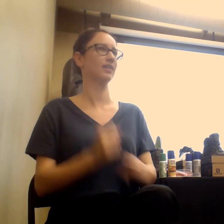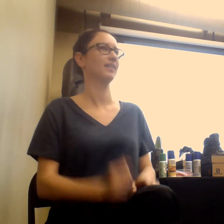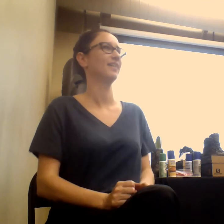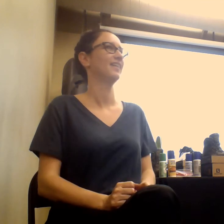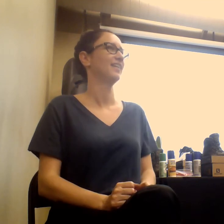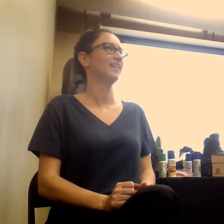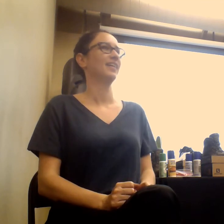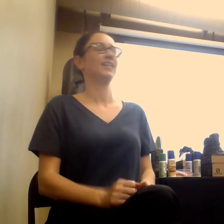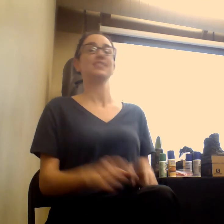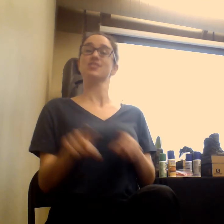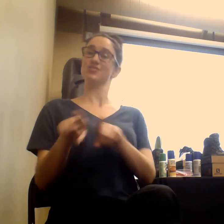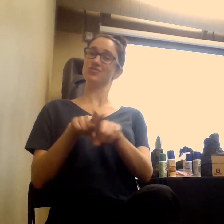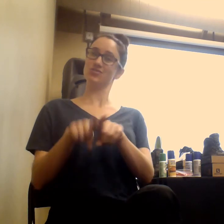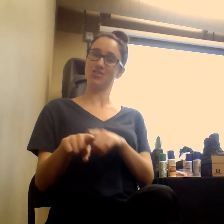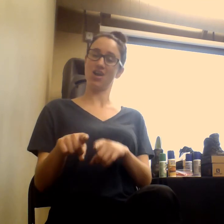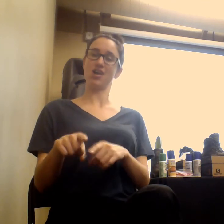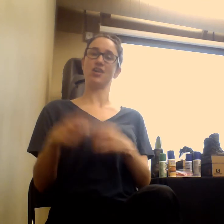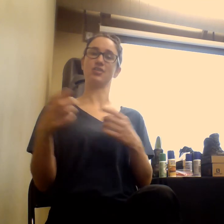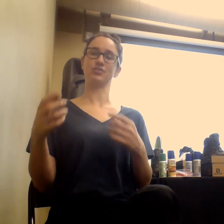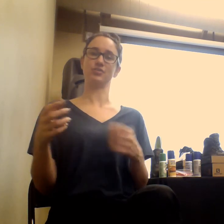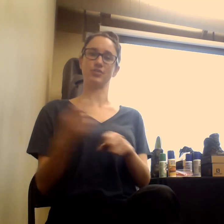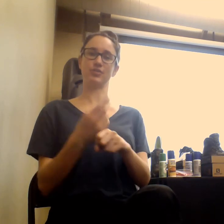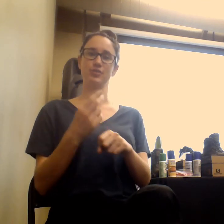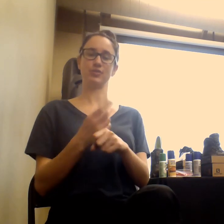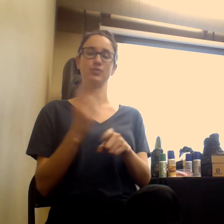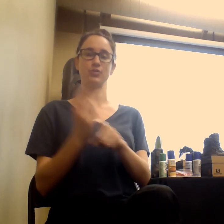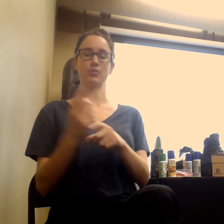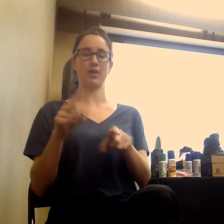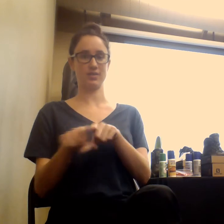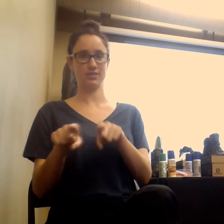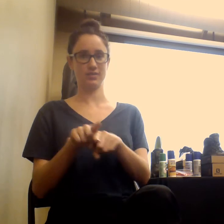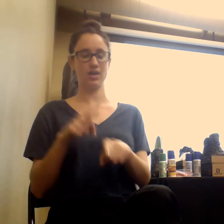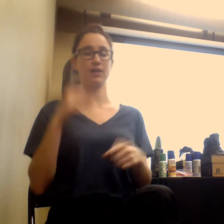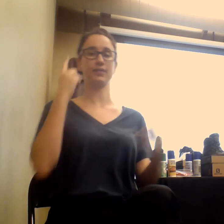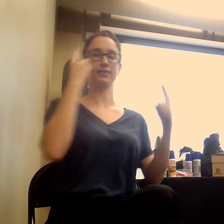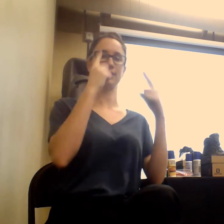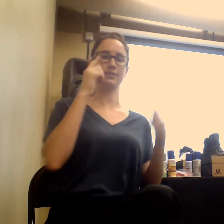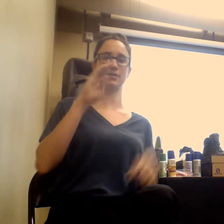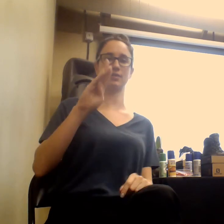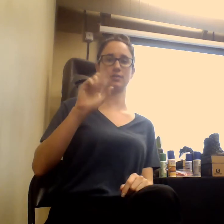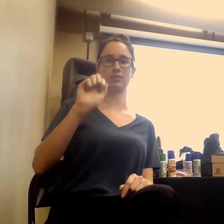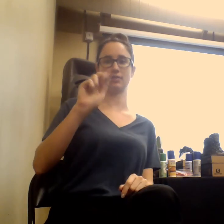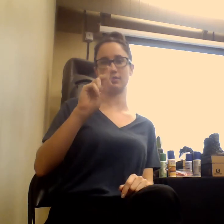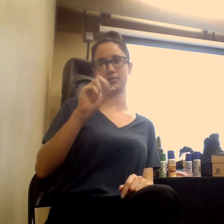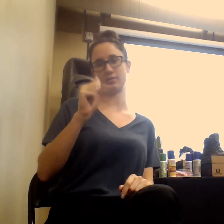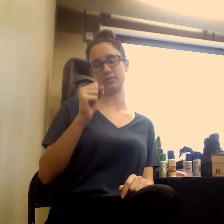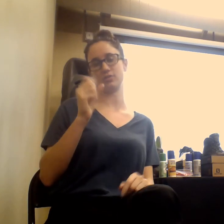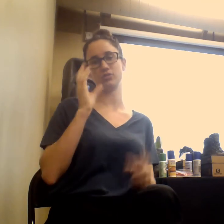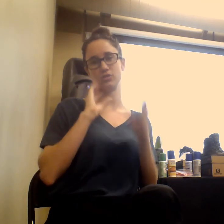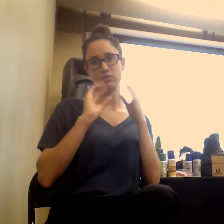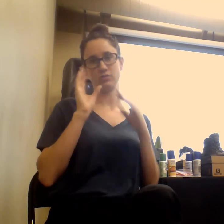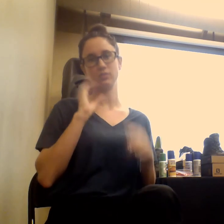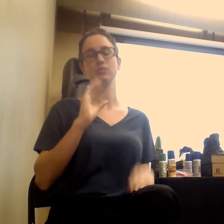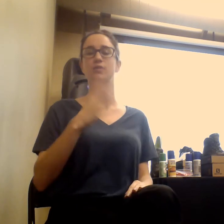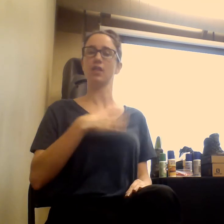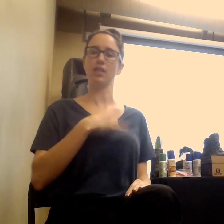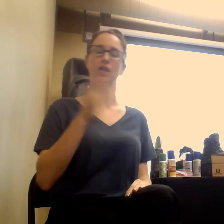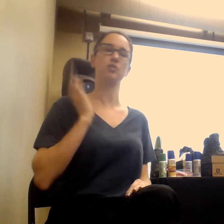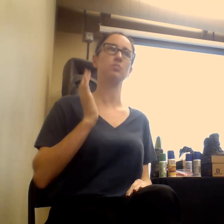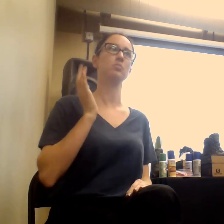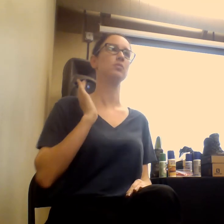or orthotics, consider brands you've worn before, and like, try on suitable pairs. Spend